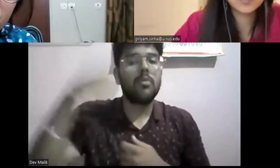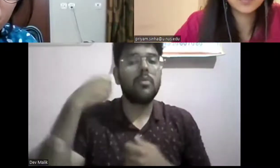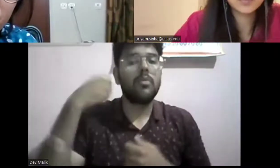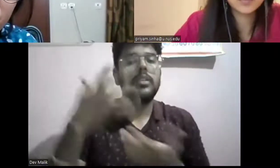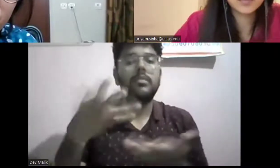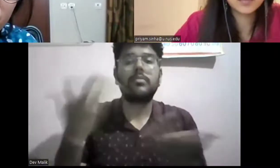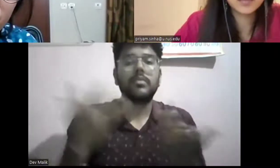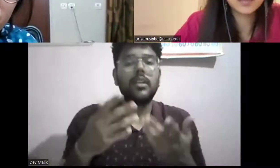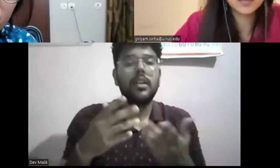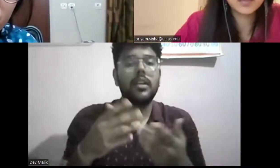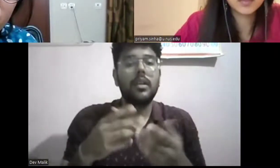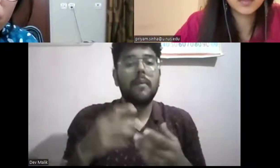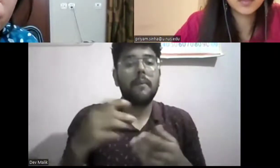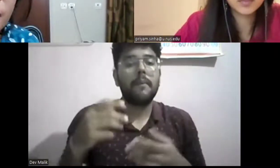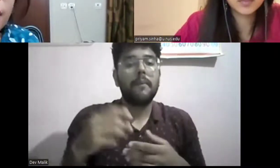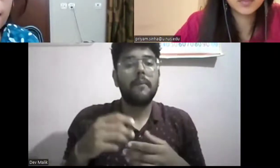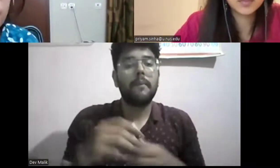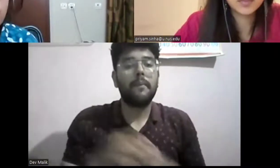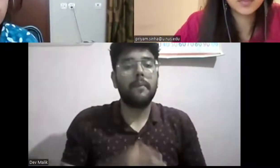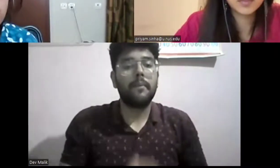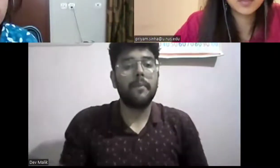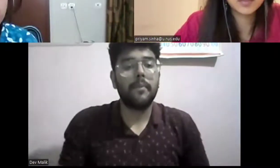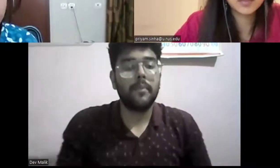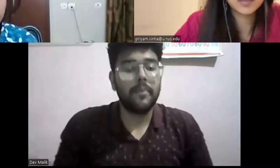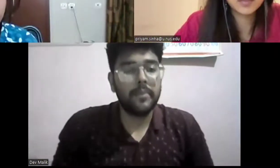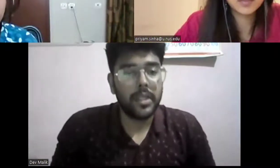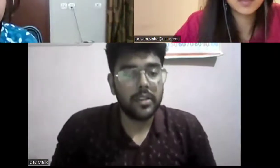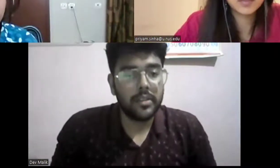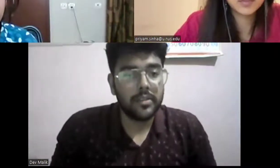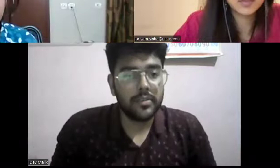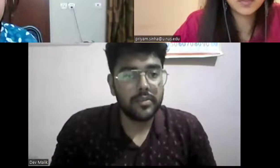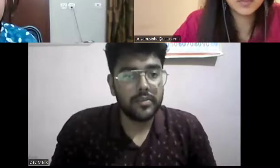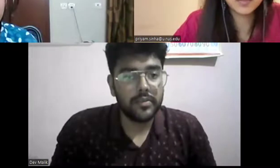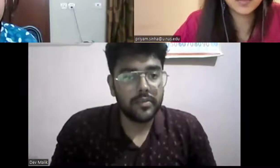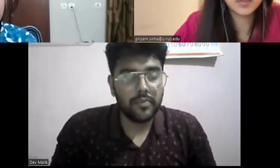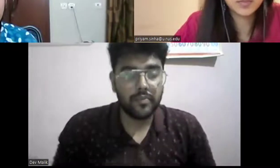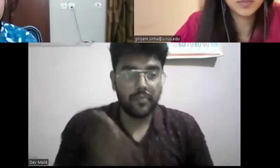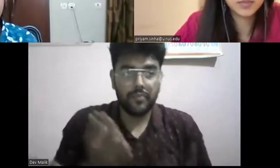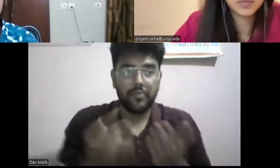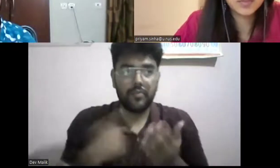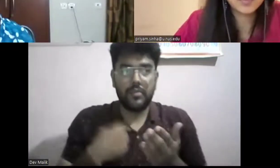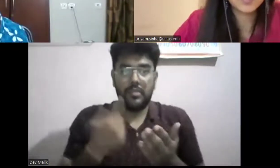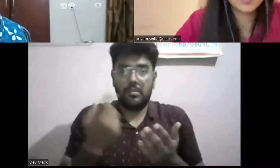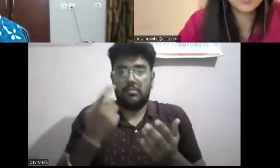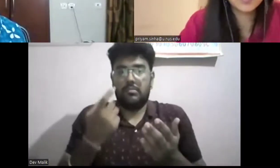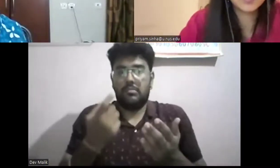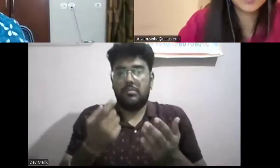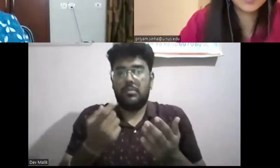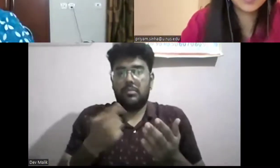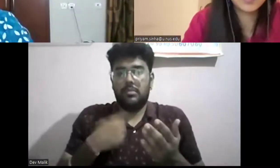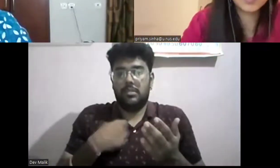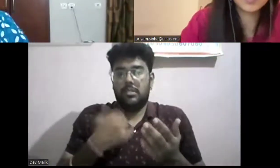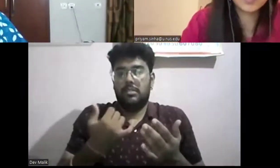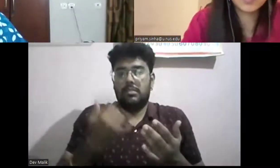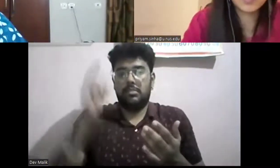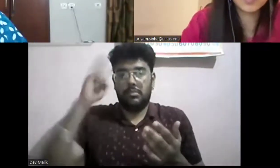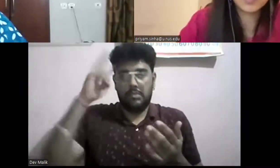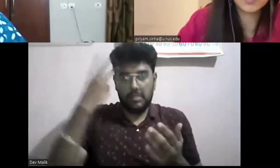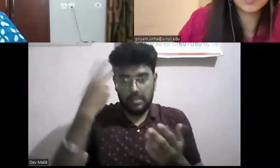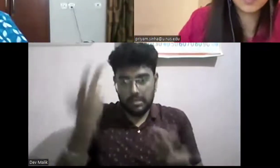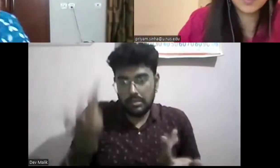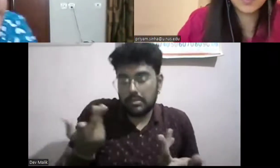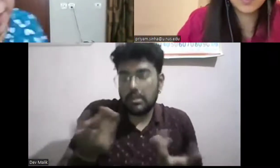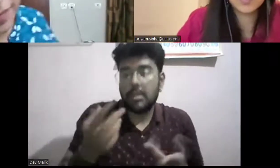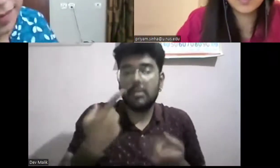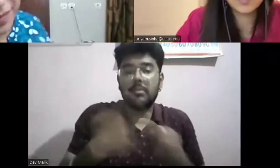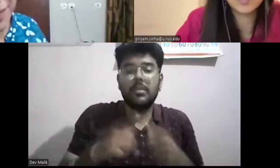that person to the sets? I mean, maybe I got it. I don't know what's your take on it, or I understood it in that way.